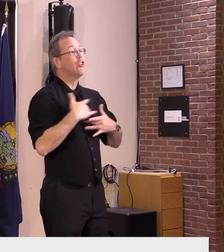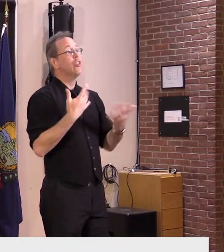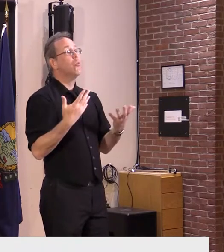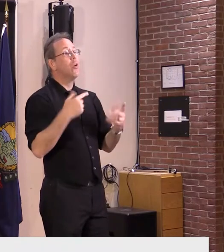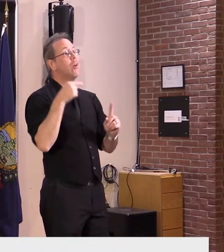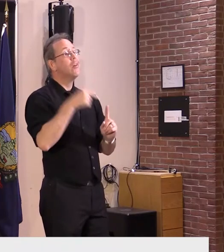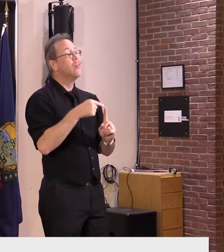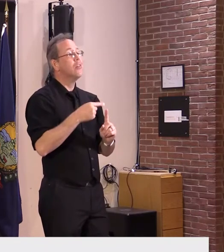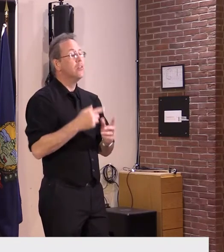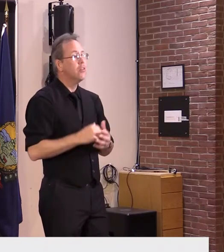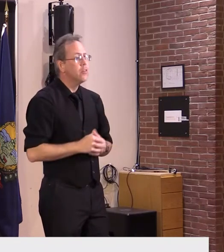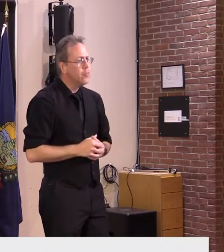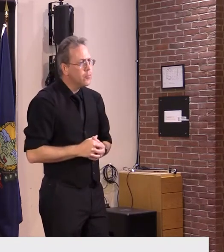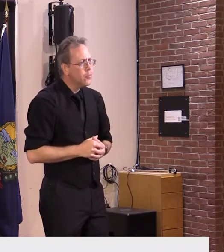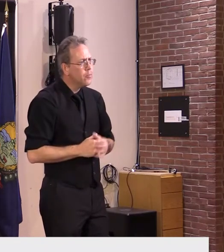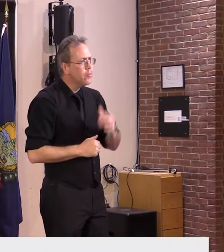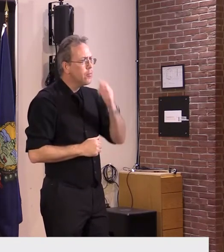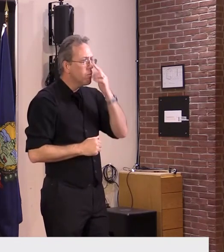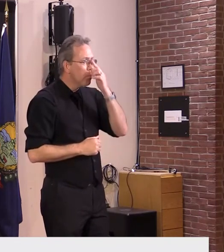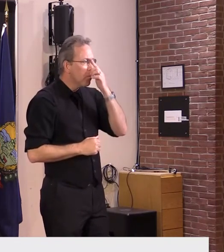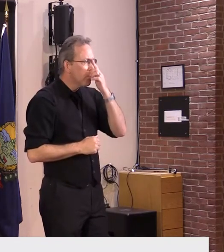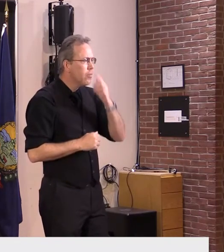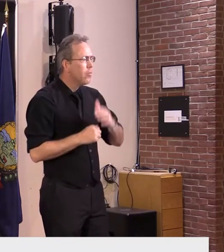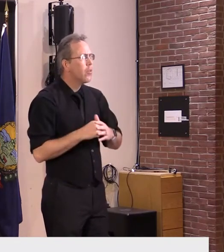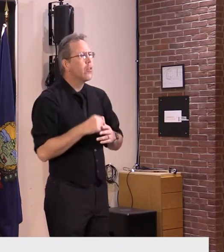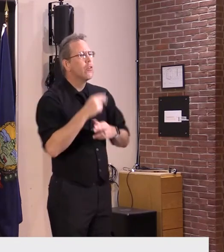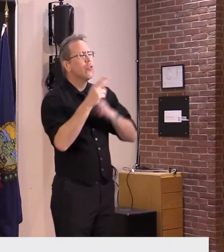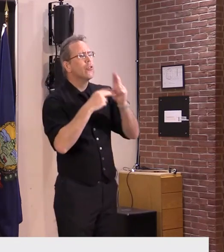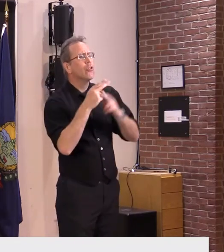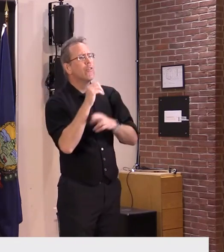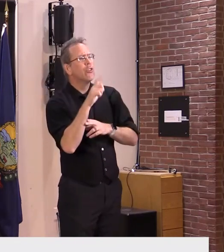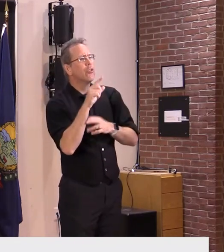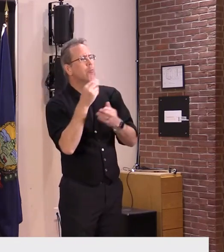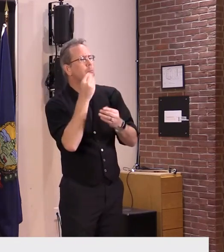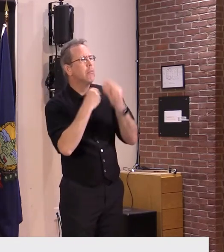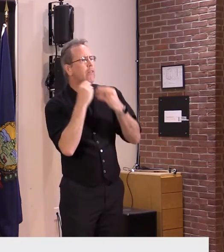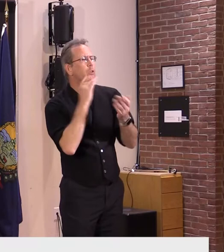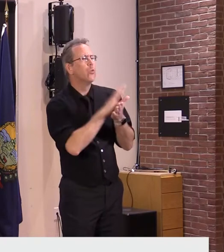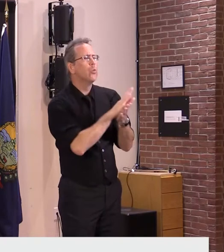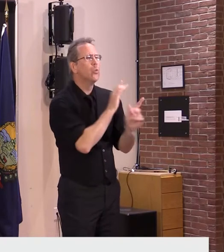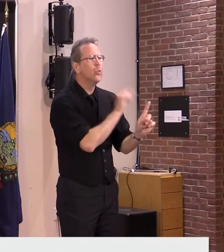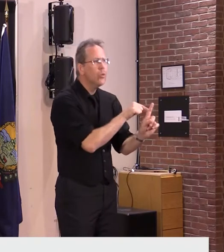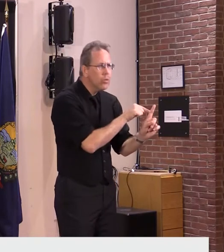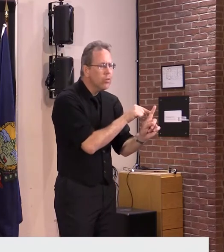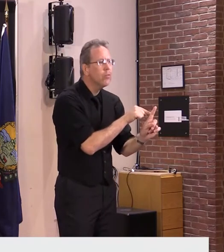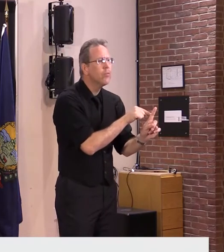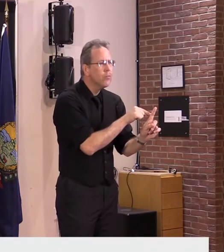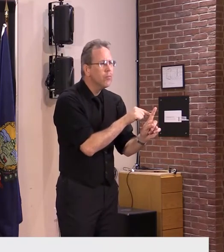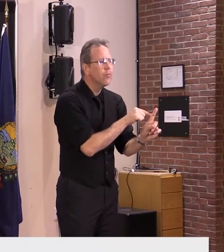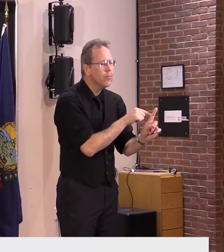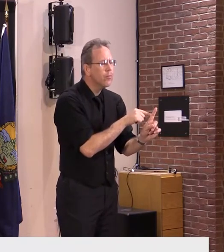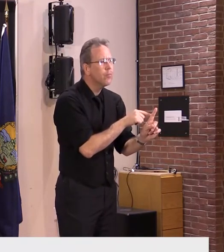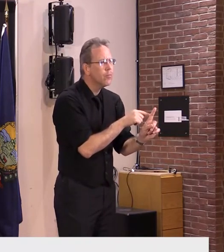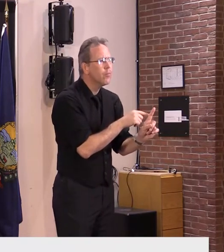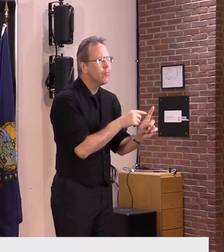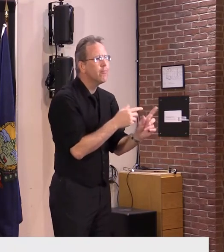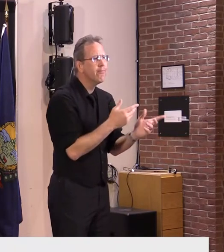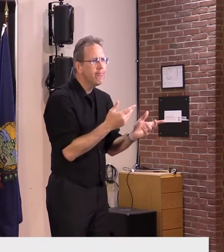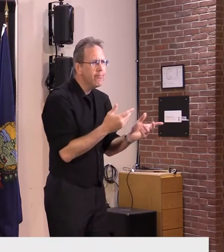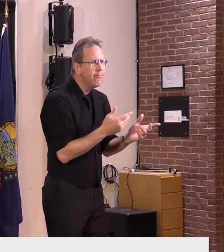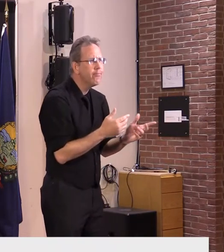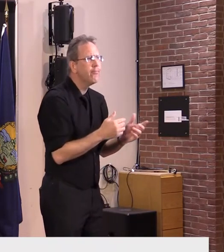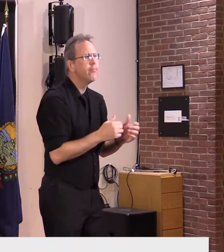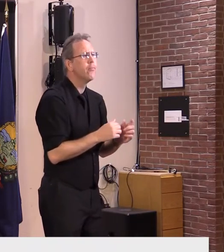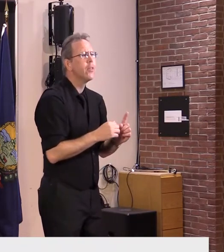with the universal meals is that we are going to be asking those, depending on